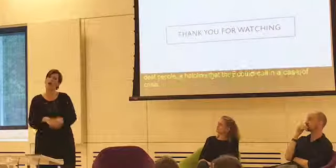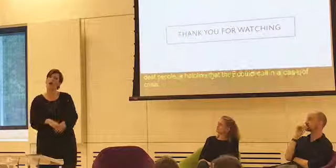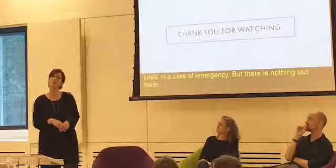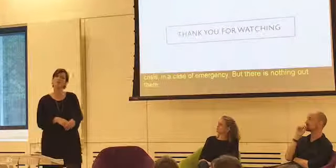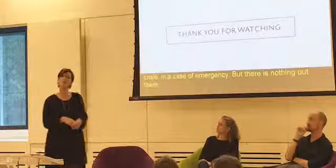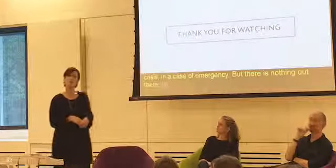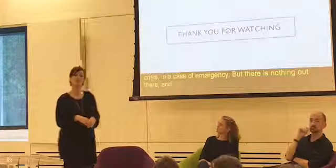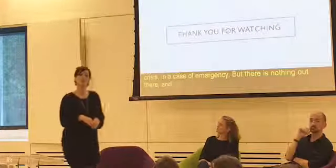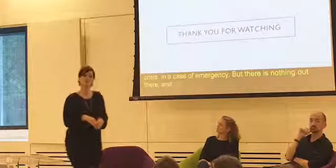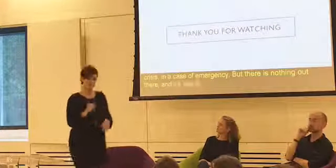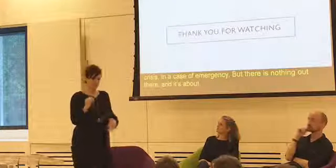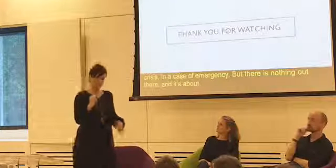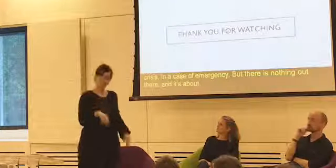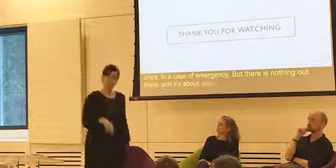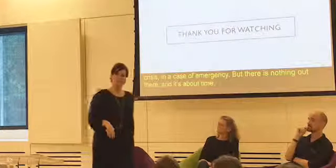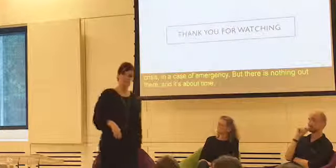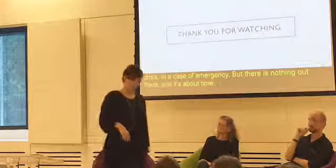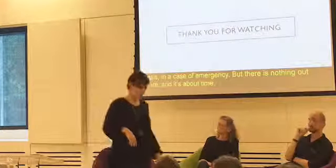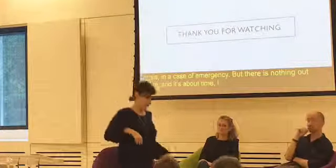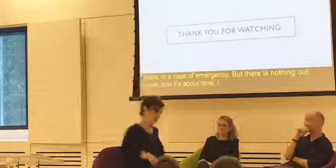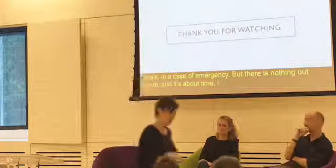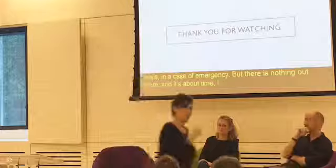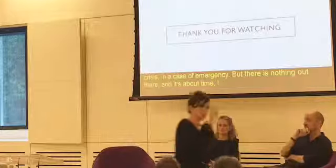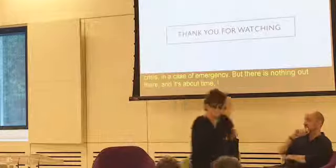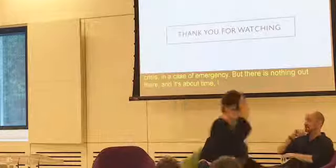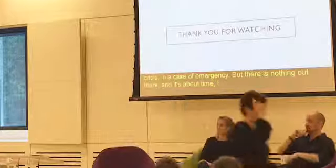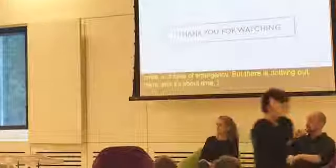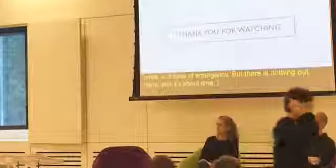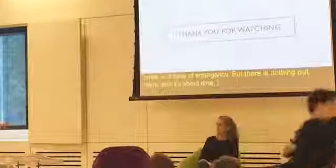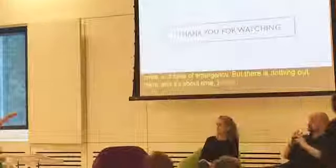I think that this is an urgent priority.